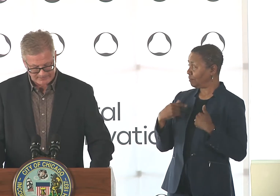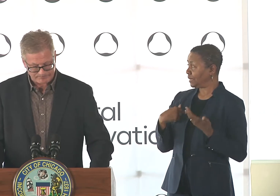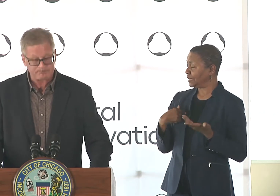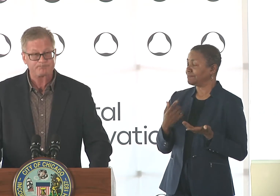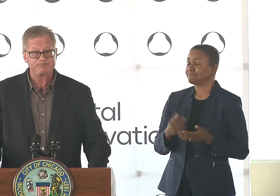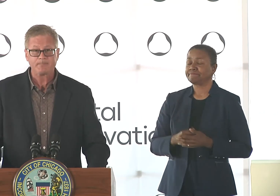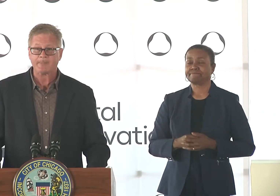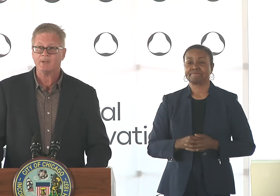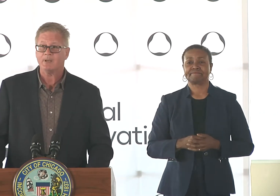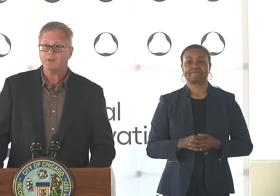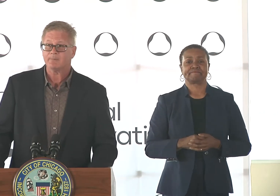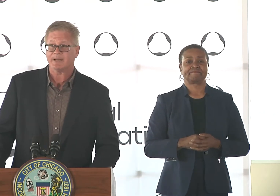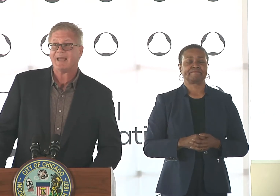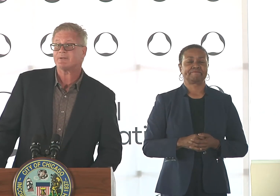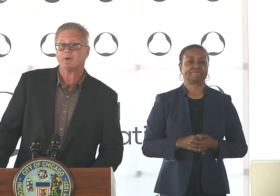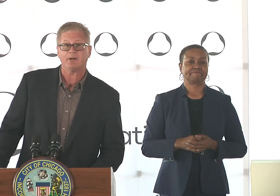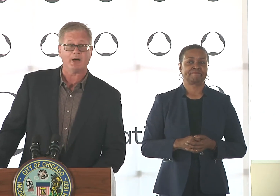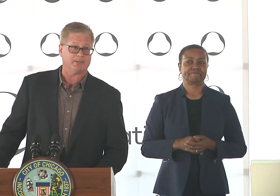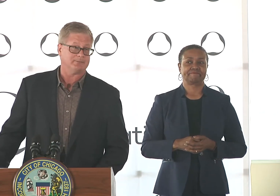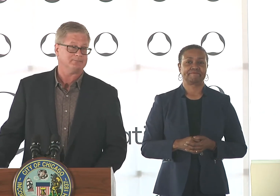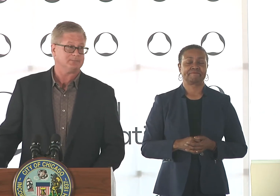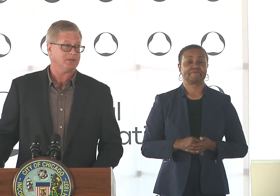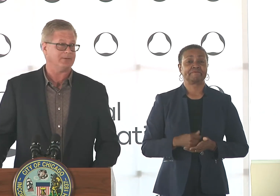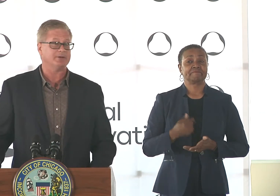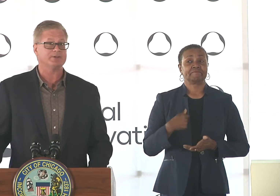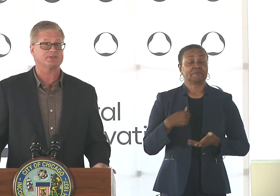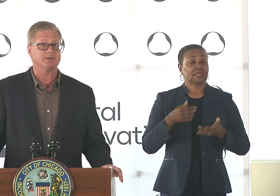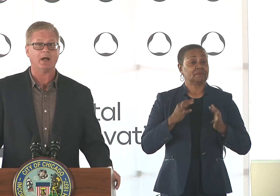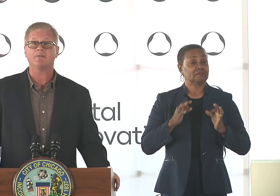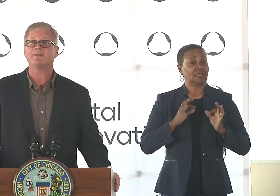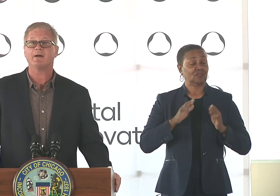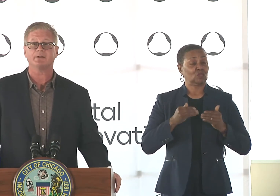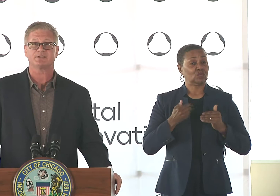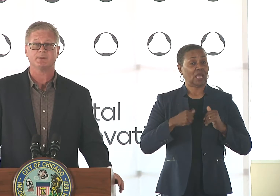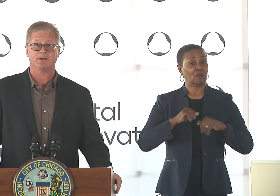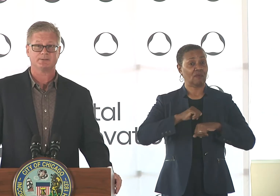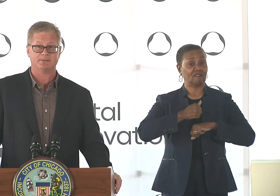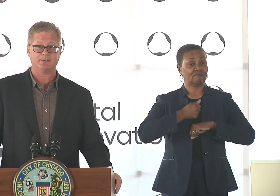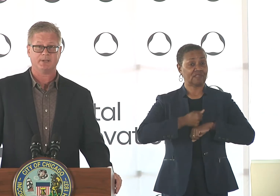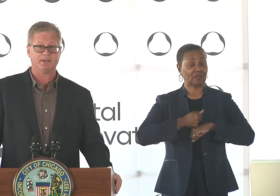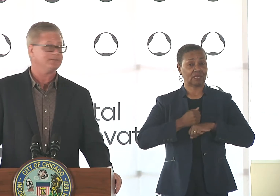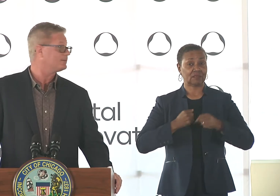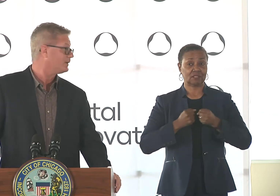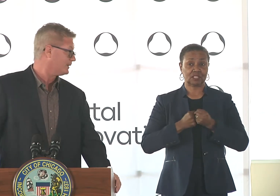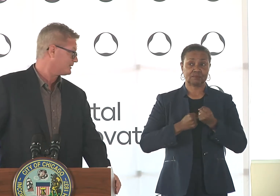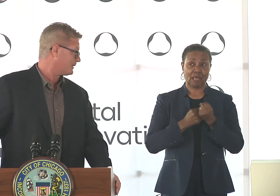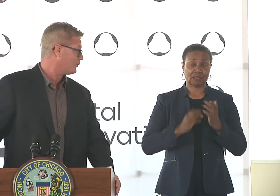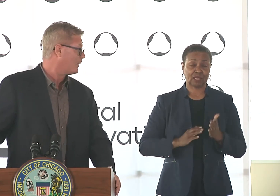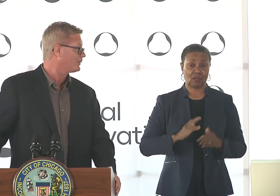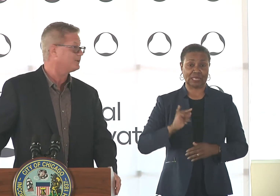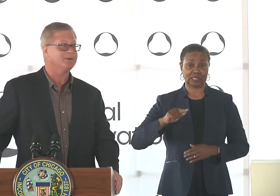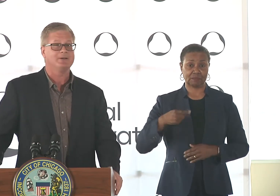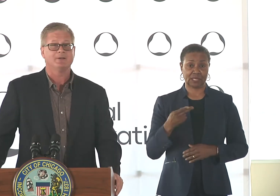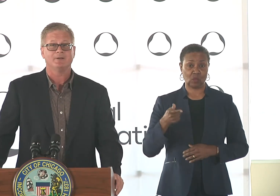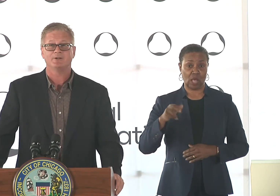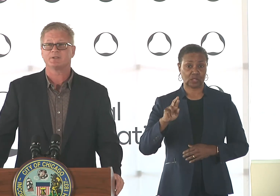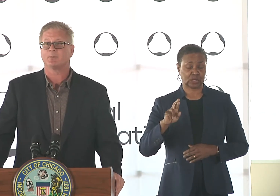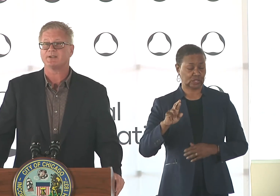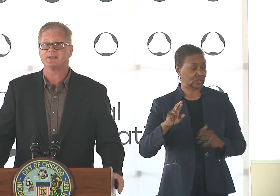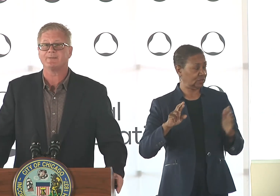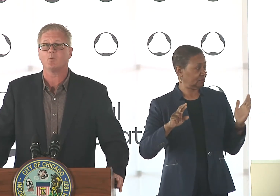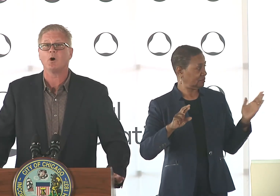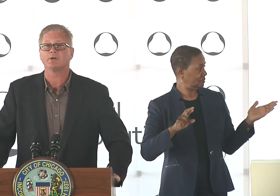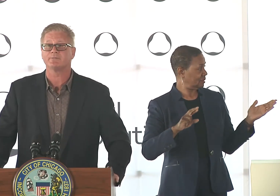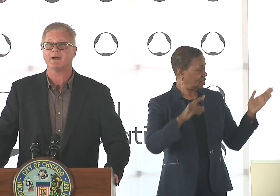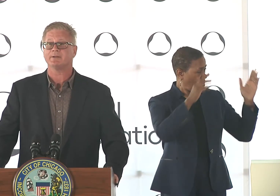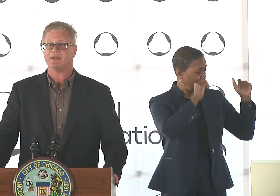of the team. But I have the great honor of introducing our founding sponsor today, Elizabeth Walter, who's the